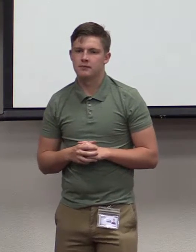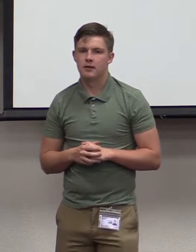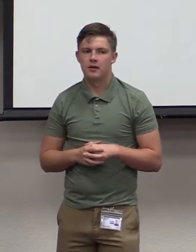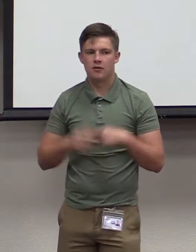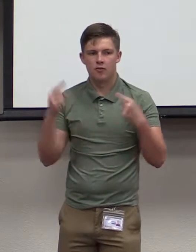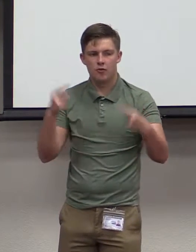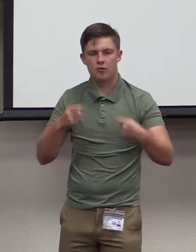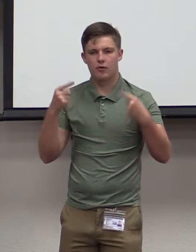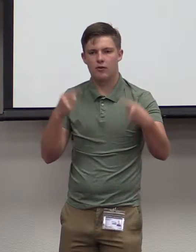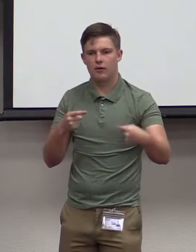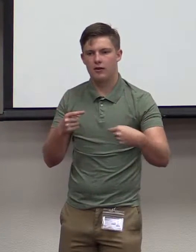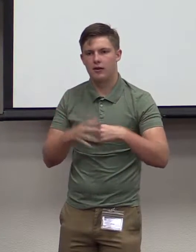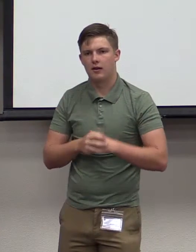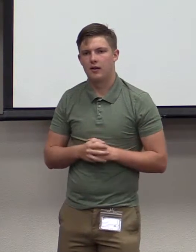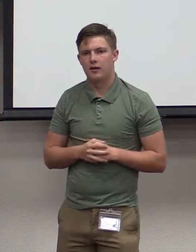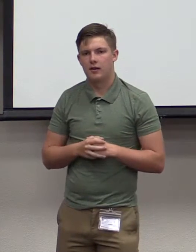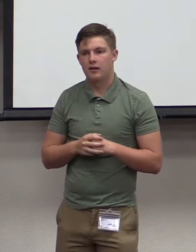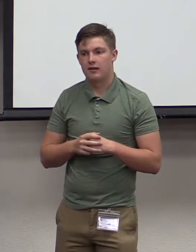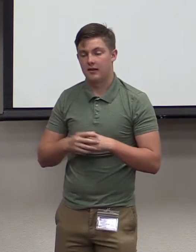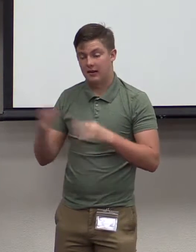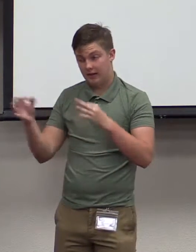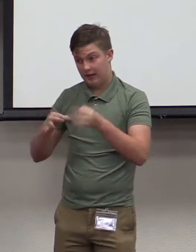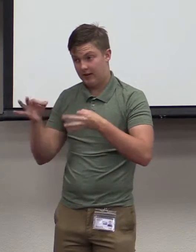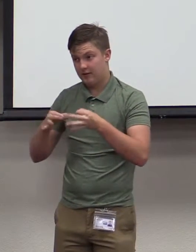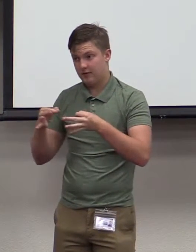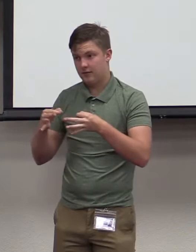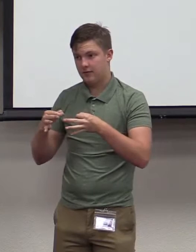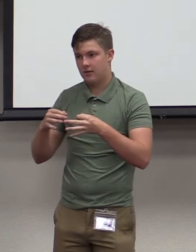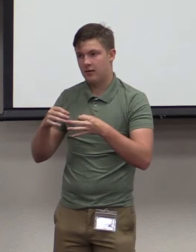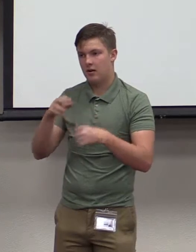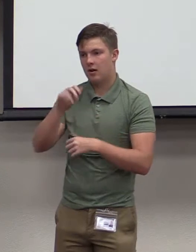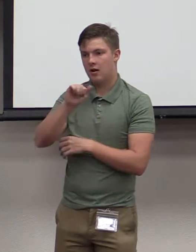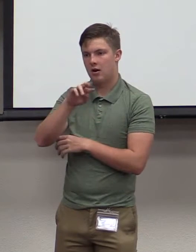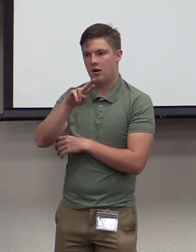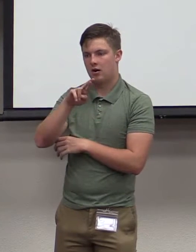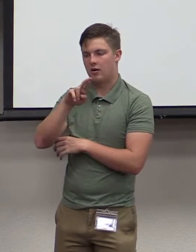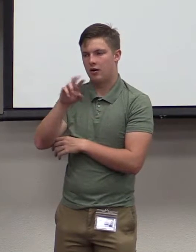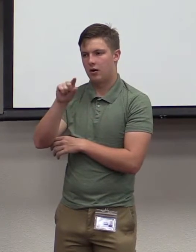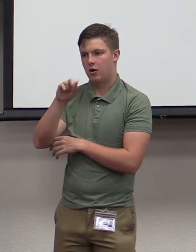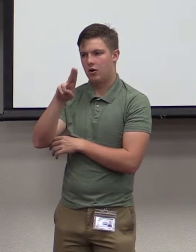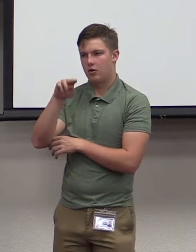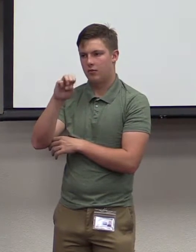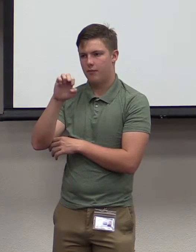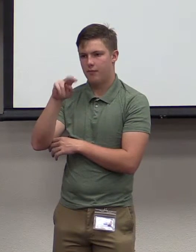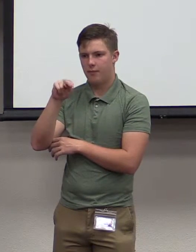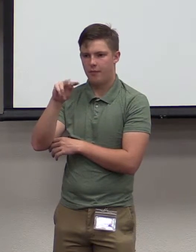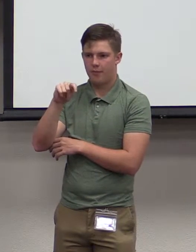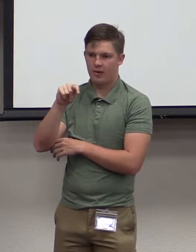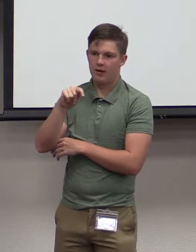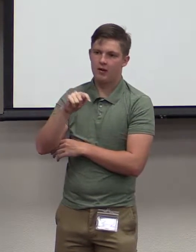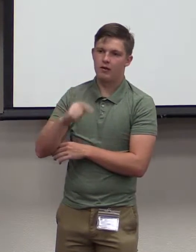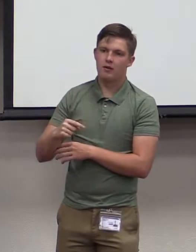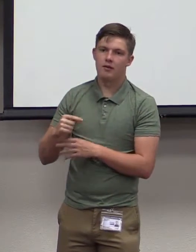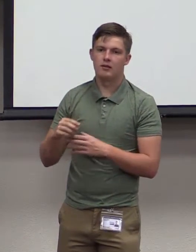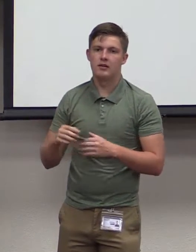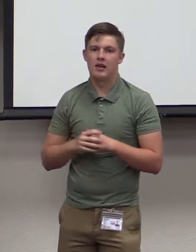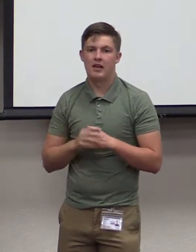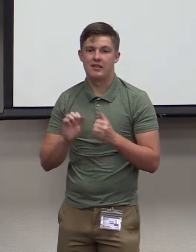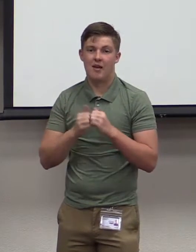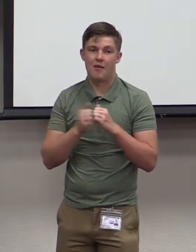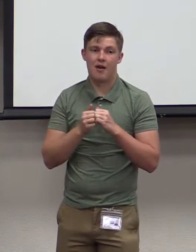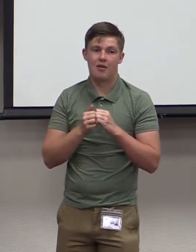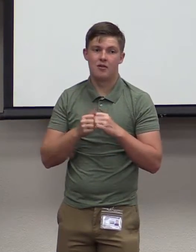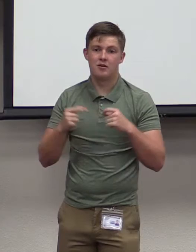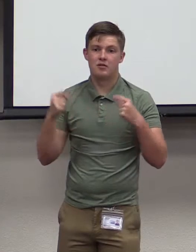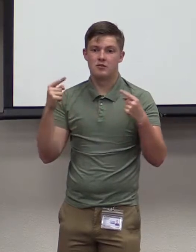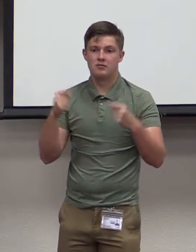So quarreling is a discussion, argument, that somehow puts strife or difficulty between